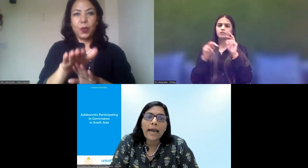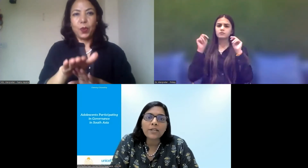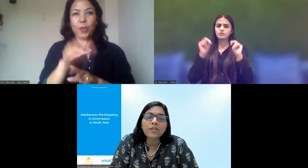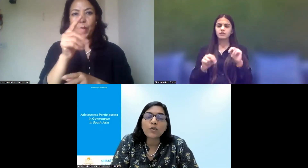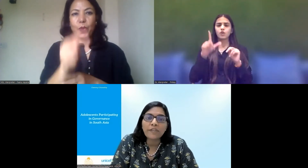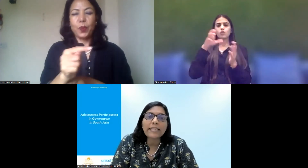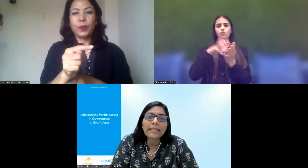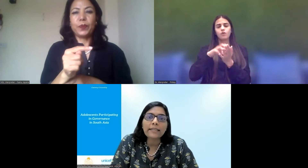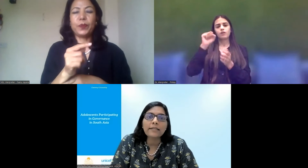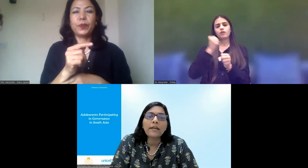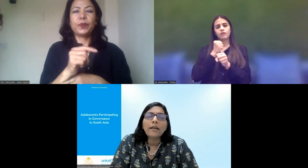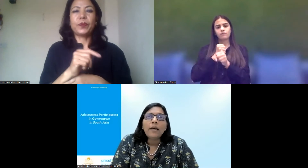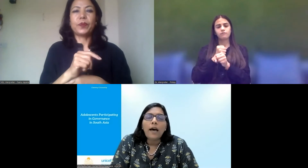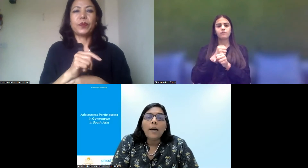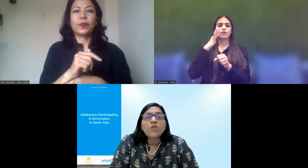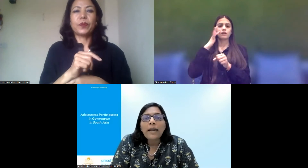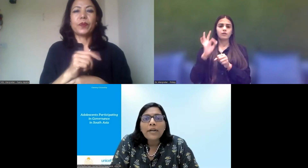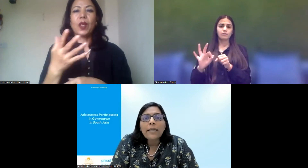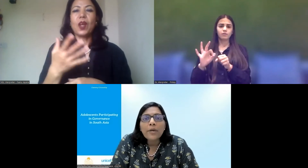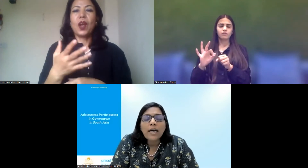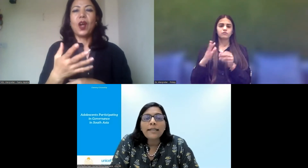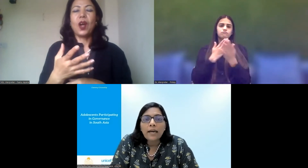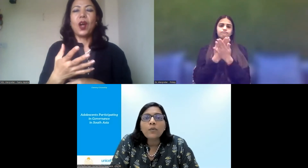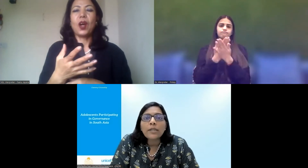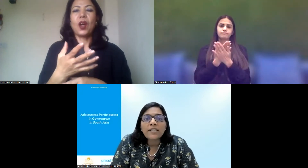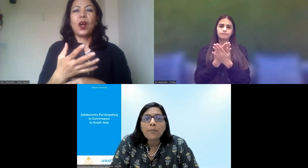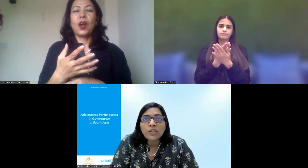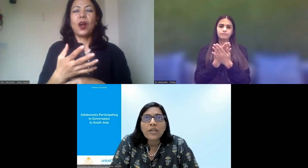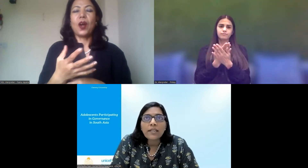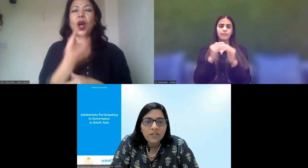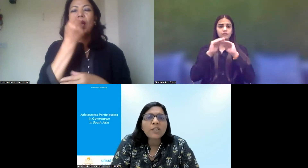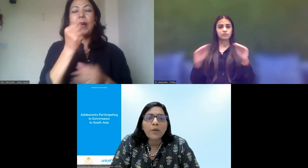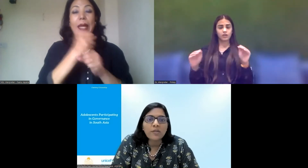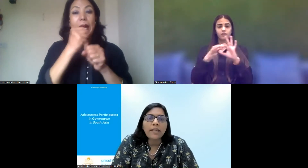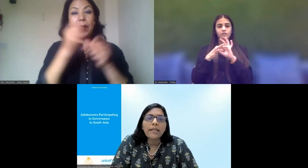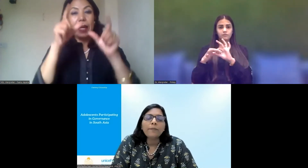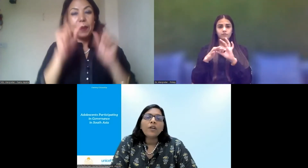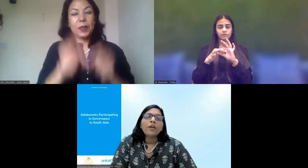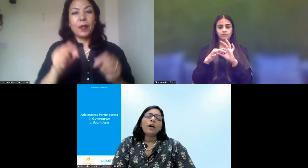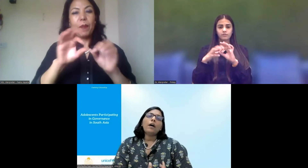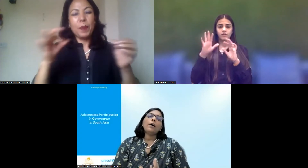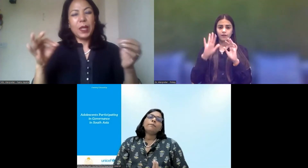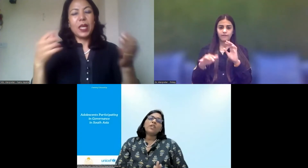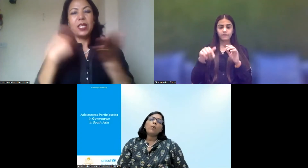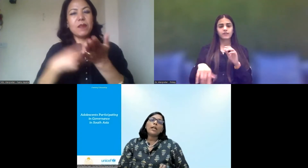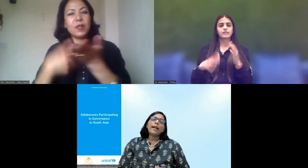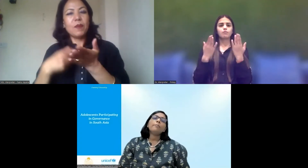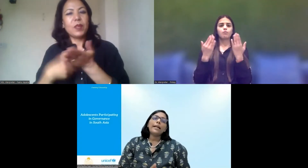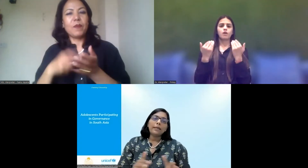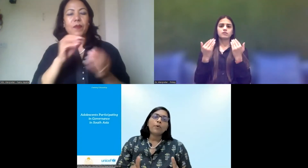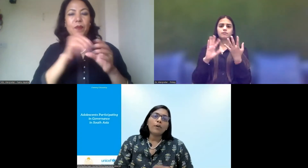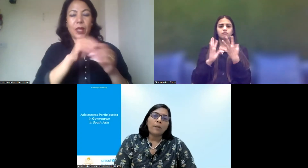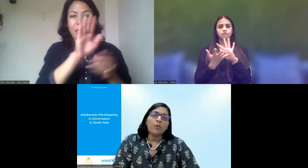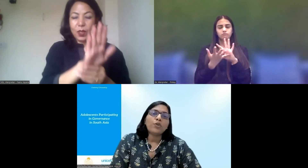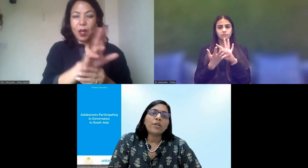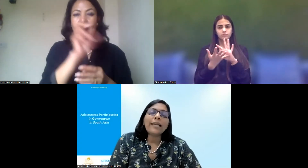necessary actions to facilitate it. Child-friendly Panchayat, in other words, demonstrated this possibility. The model had a